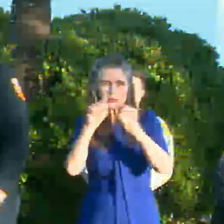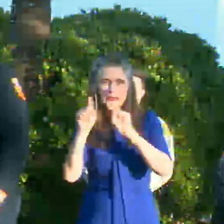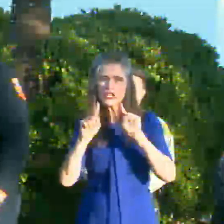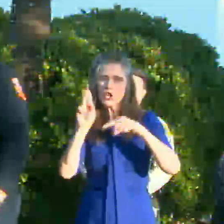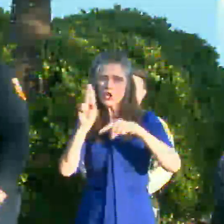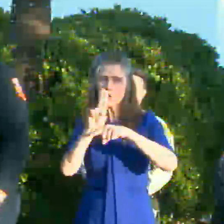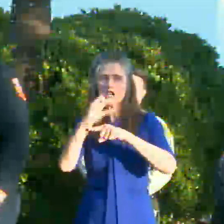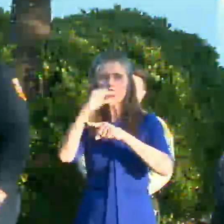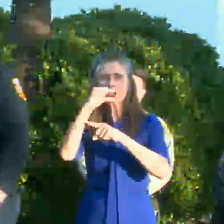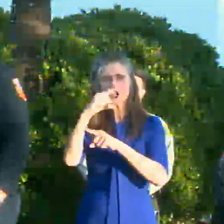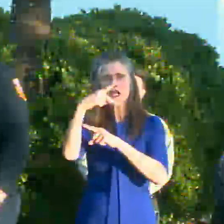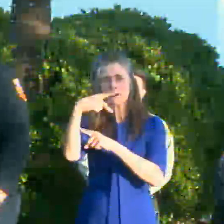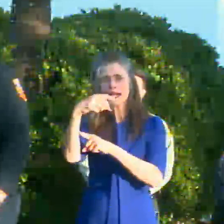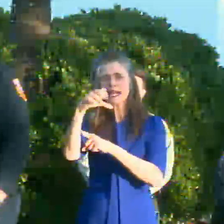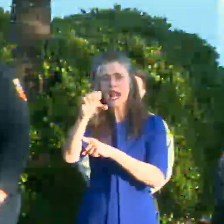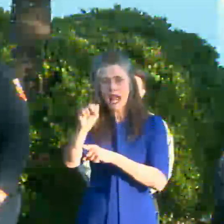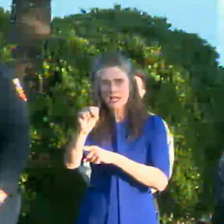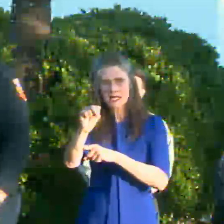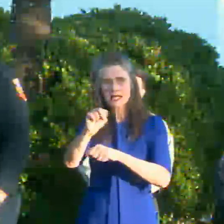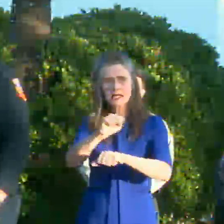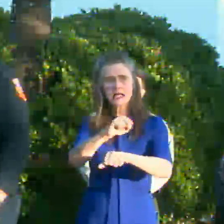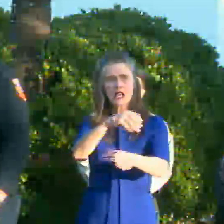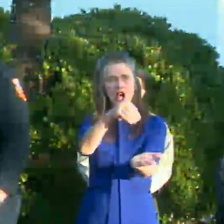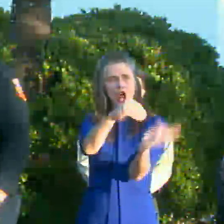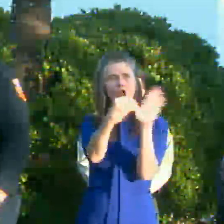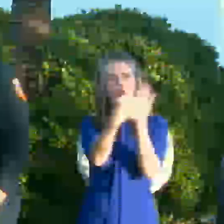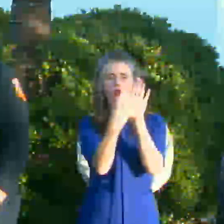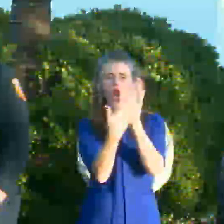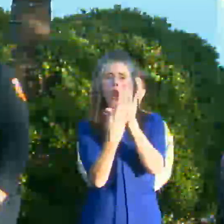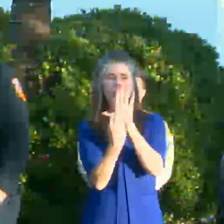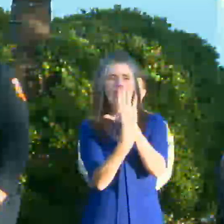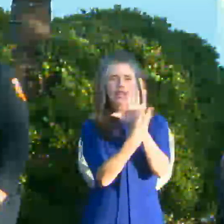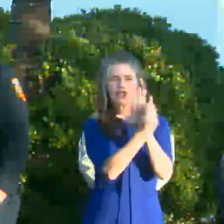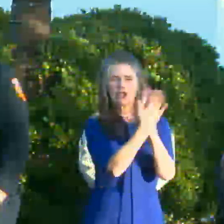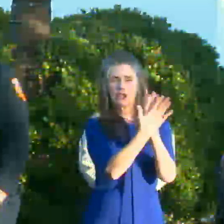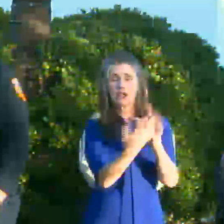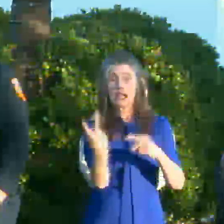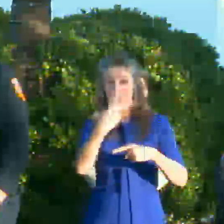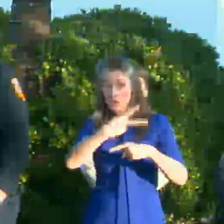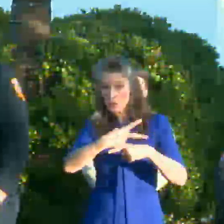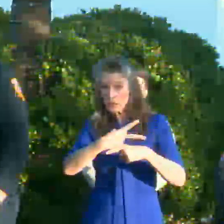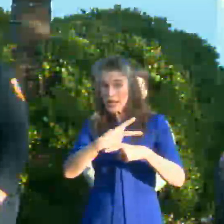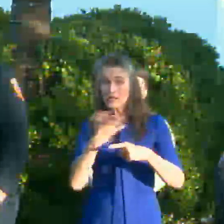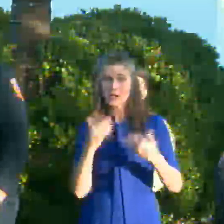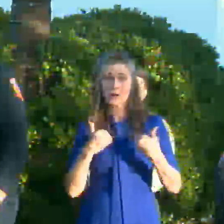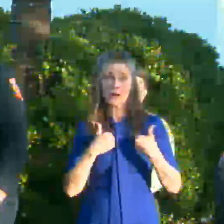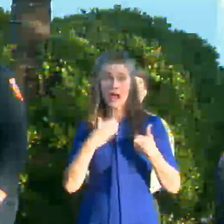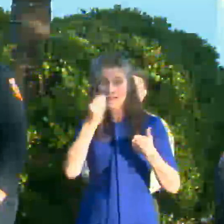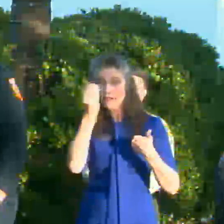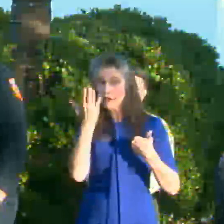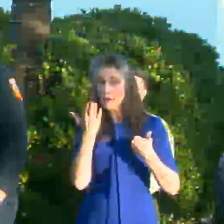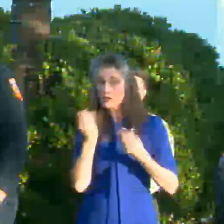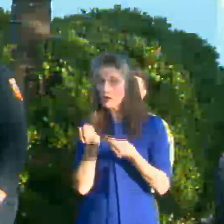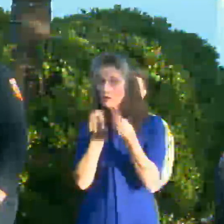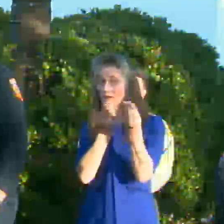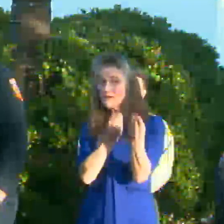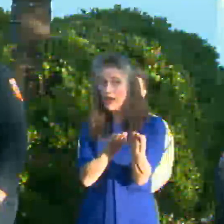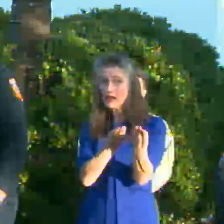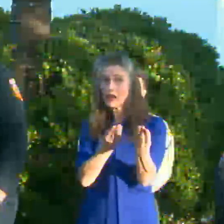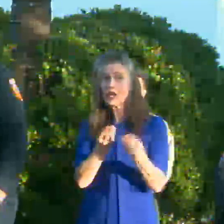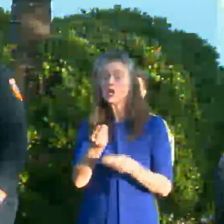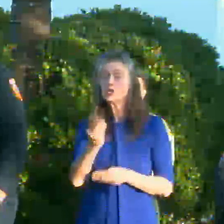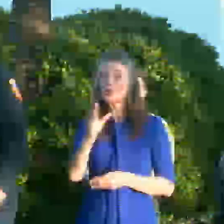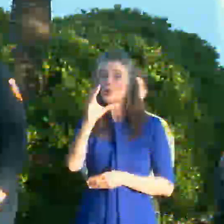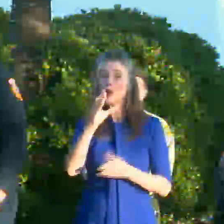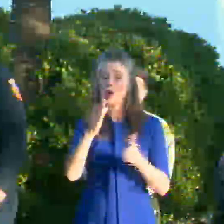located. Currently, after today, we'll have 2 days of information, and that information is being provided to the Office of Emergency